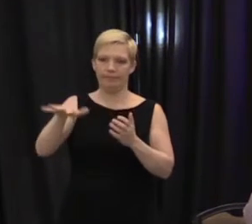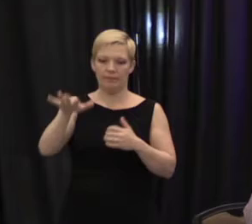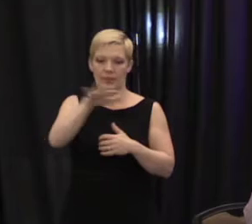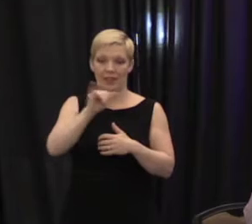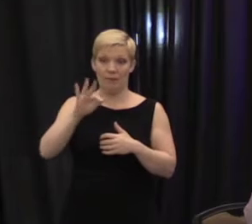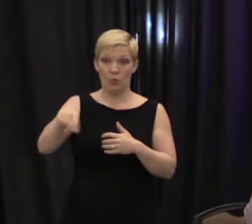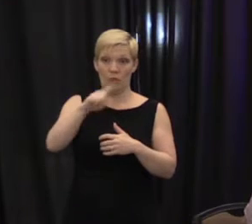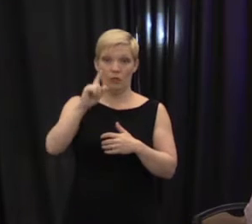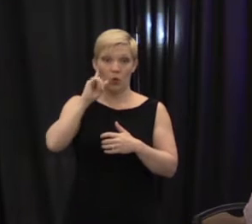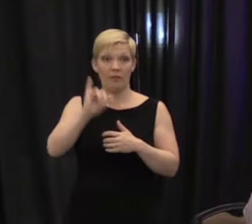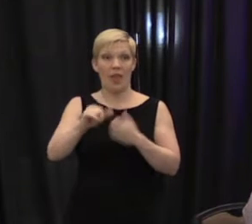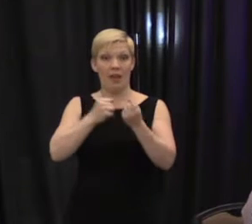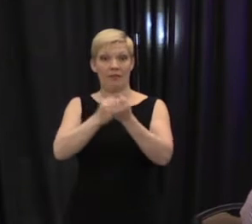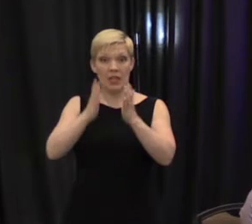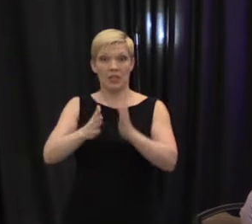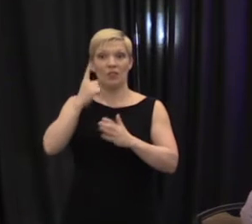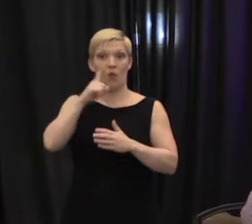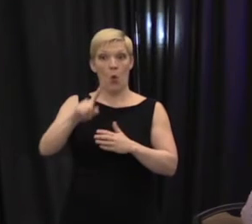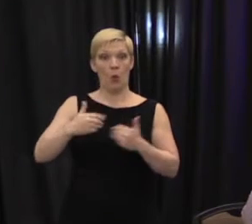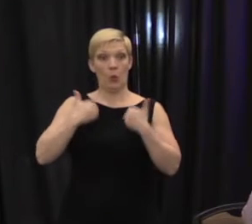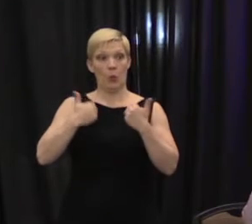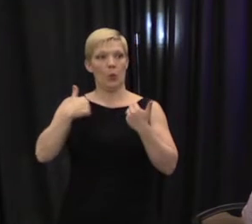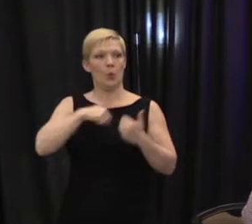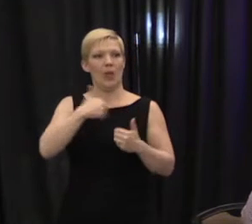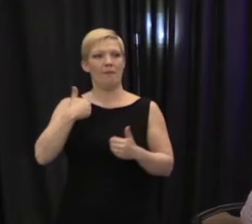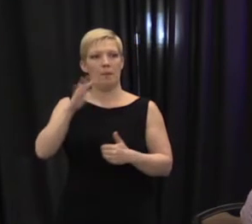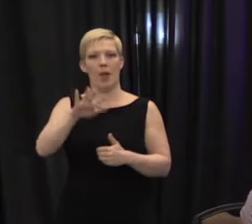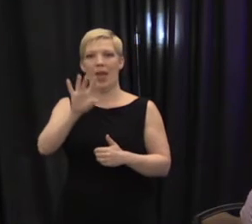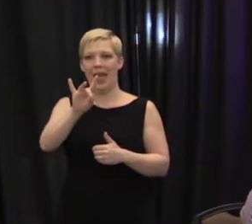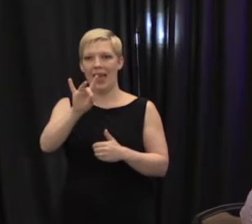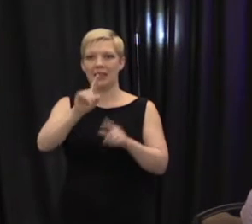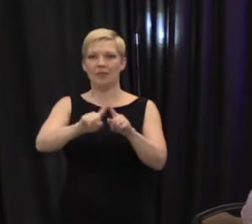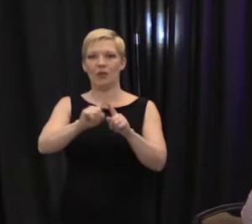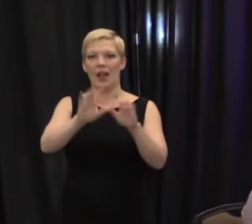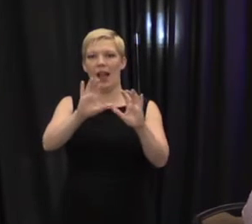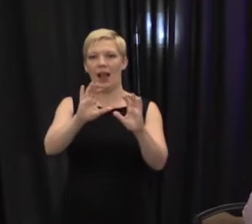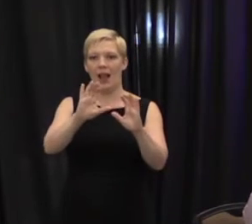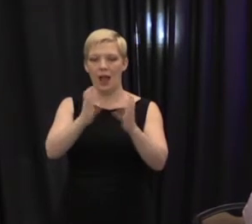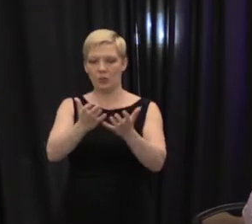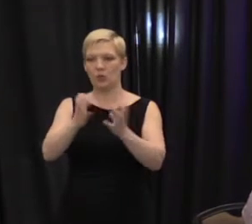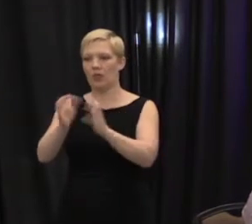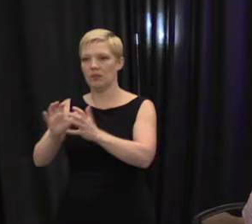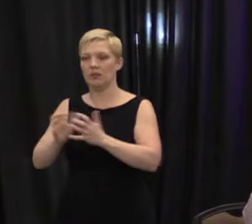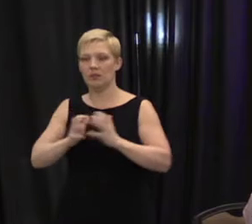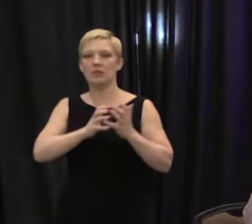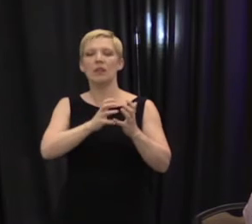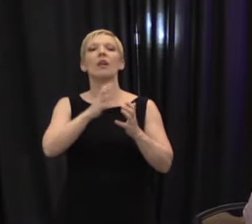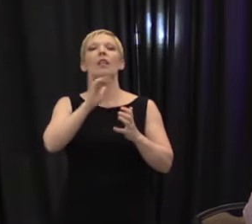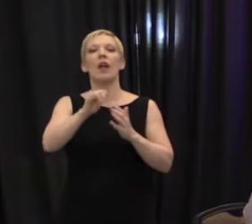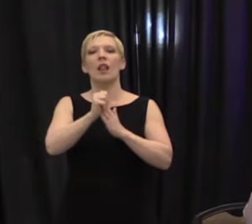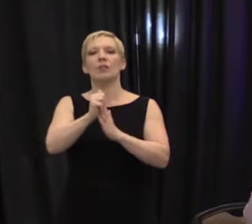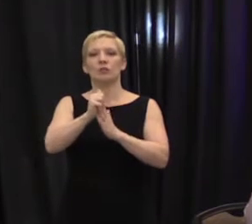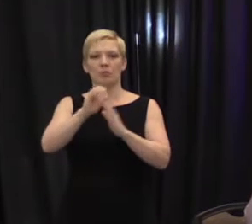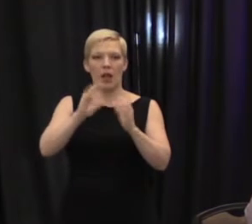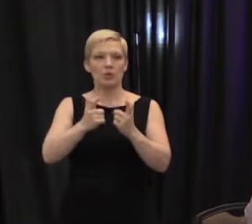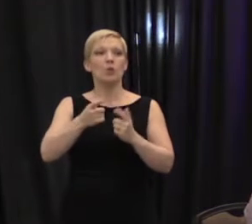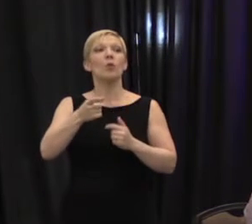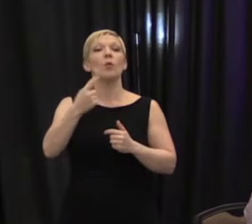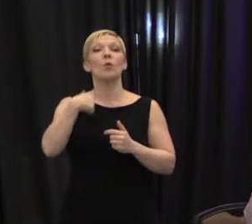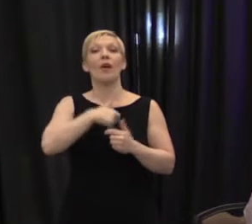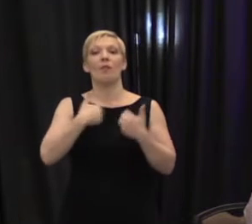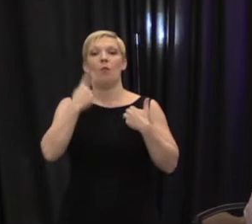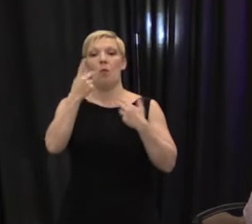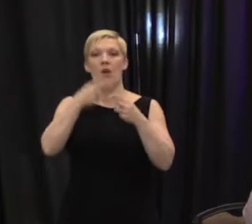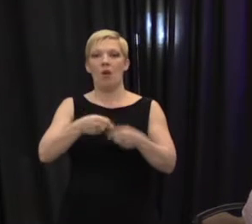Advocates for Youth or would like to know a little bit more information, we have about 8 youth councils, some of which are our Young Women of Color Leadership Council. We have a new council